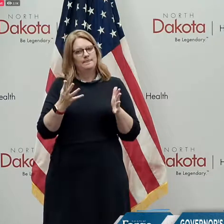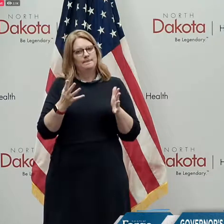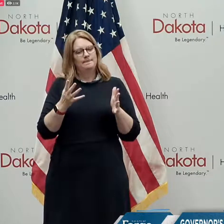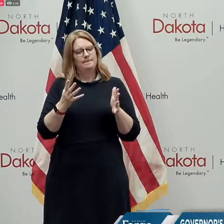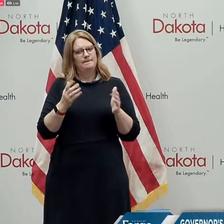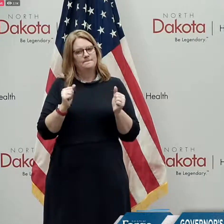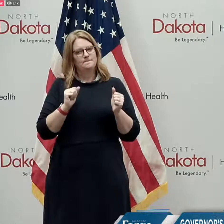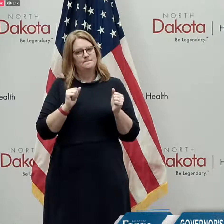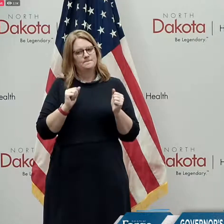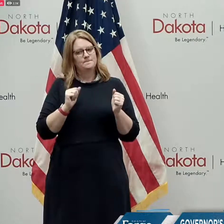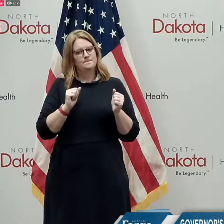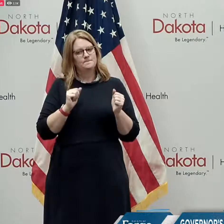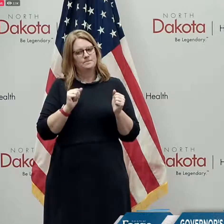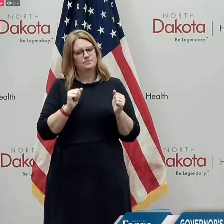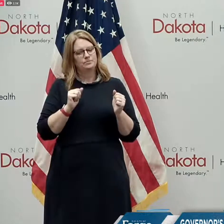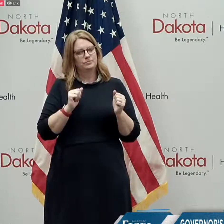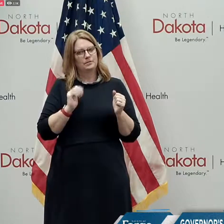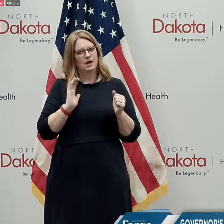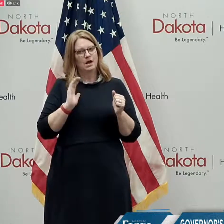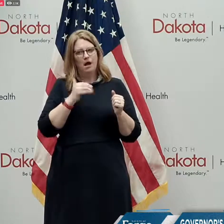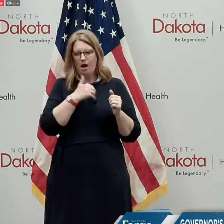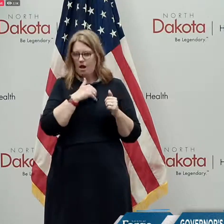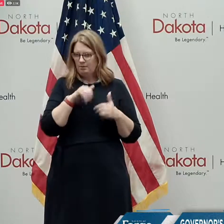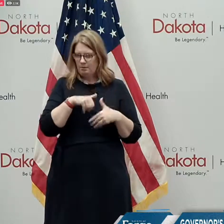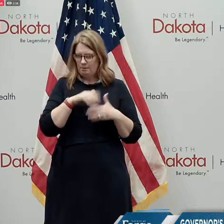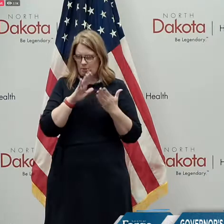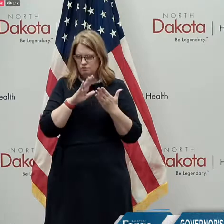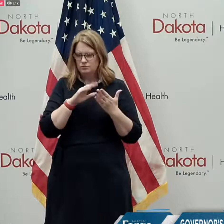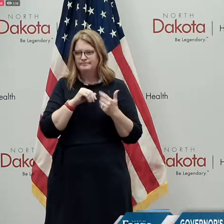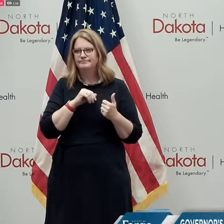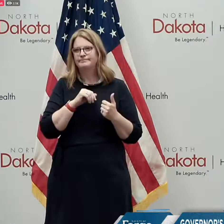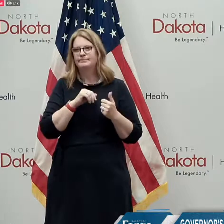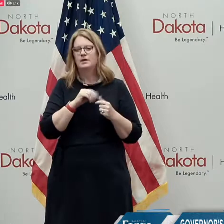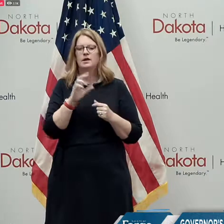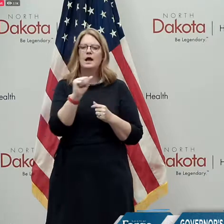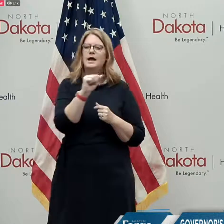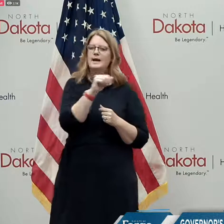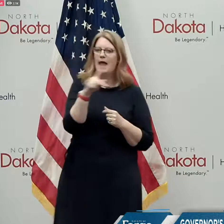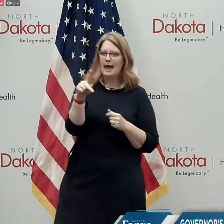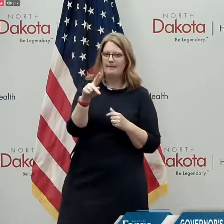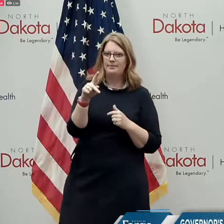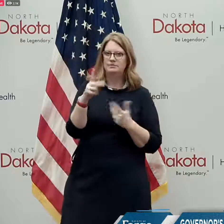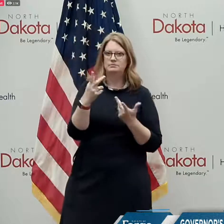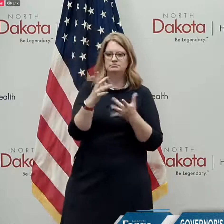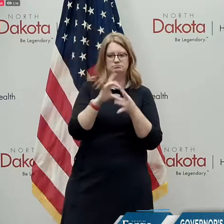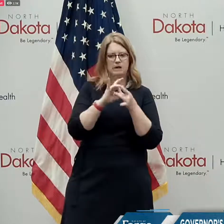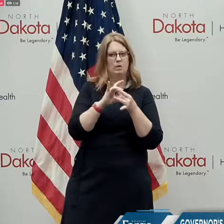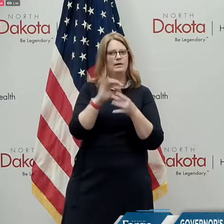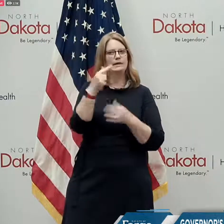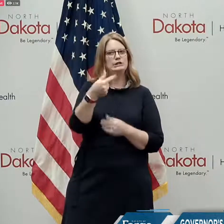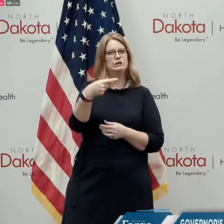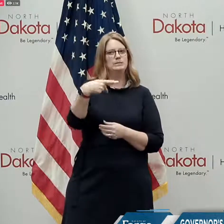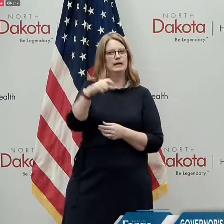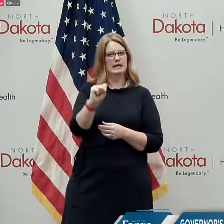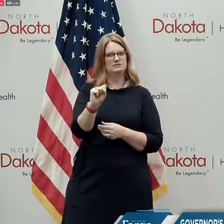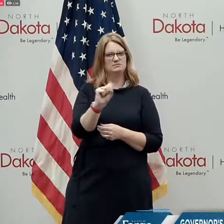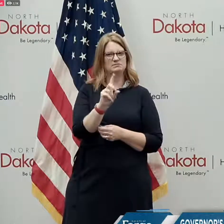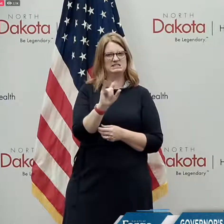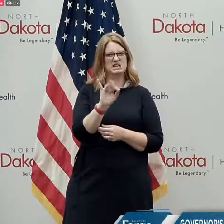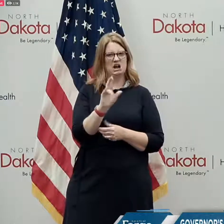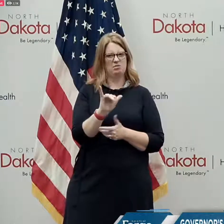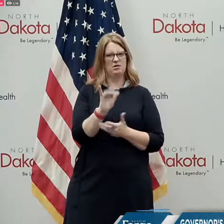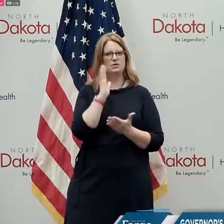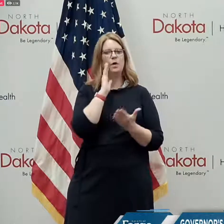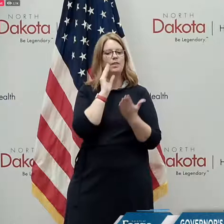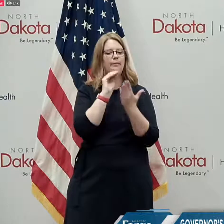our approach to this was an app built on GPS technology. That was the Diary app.